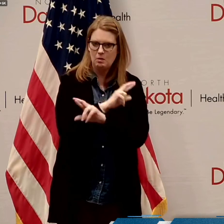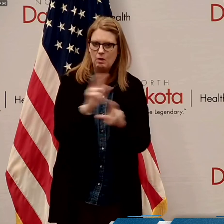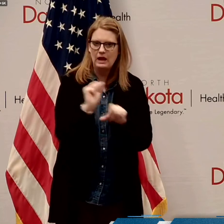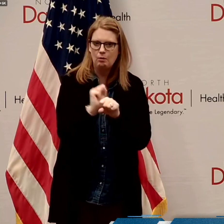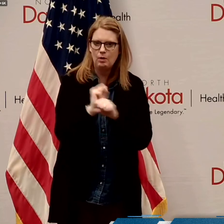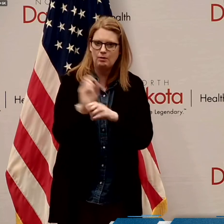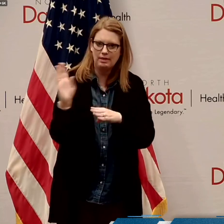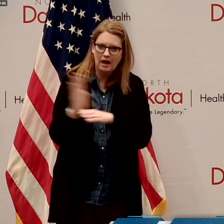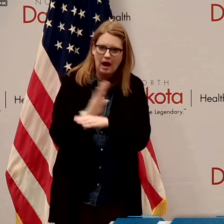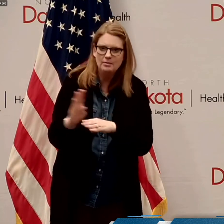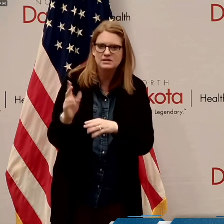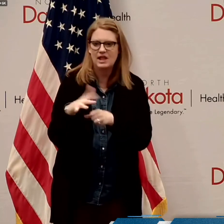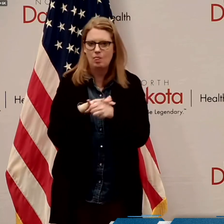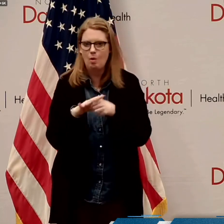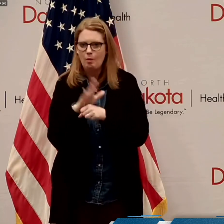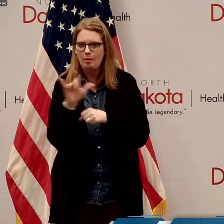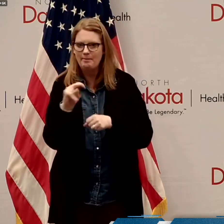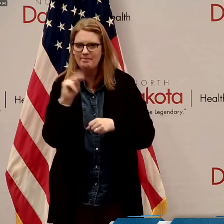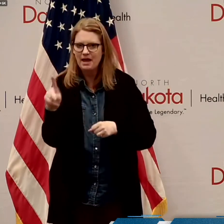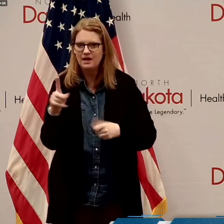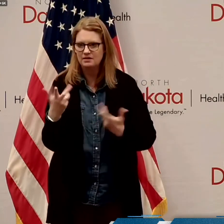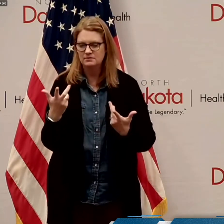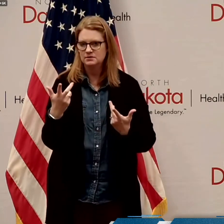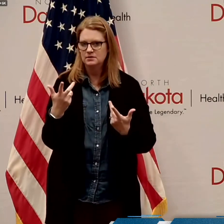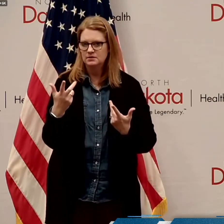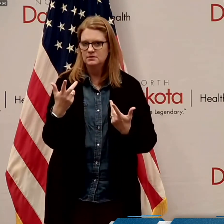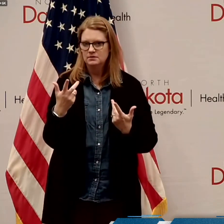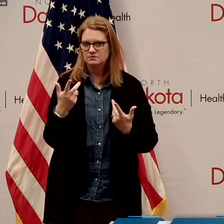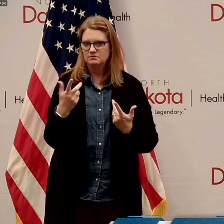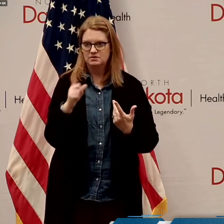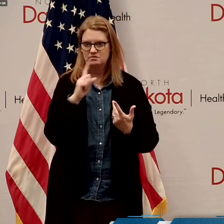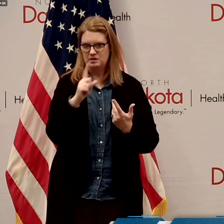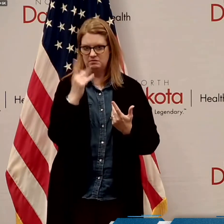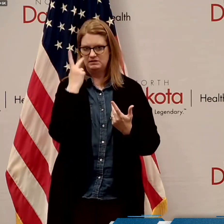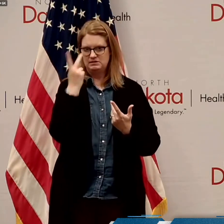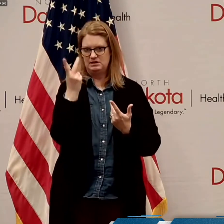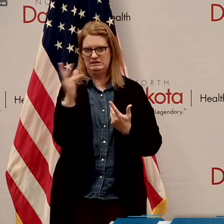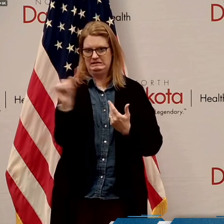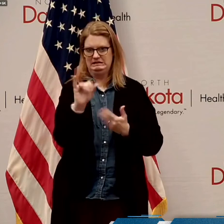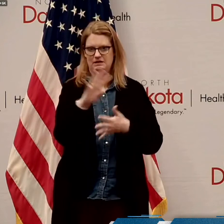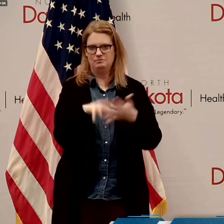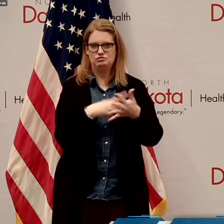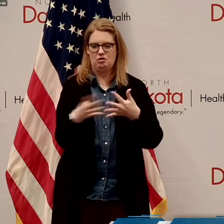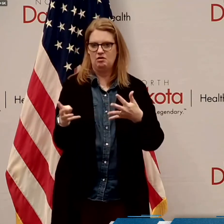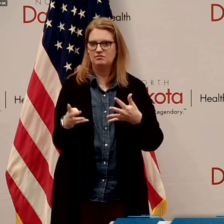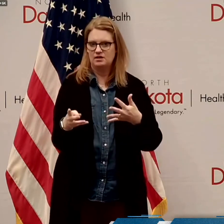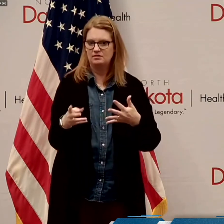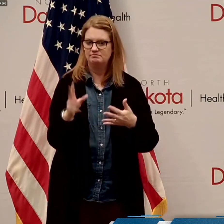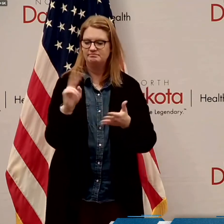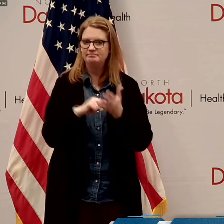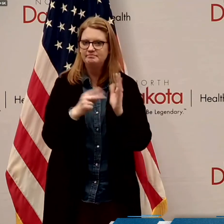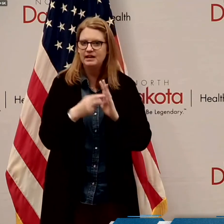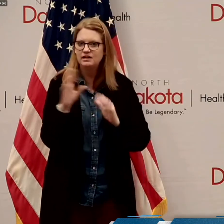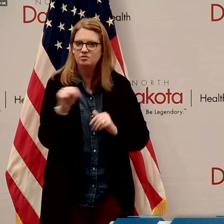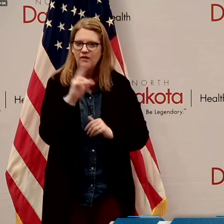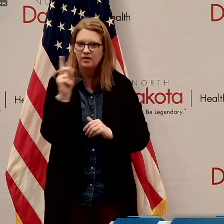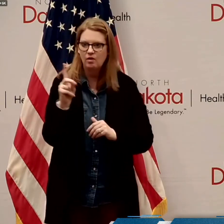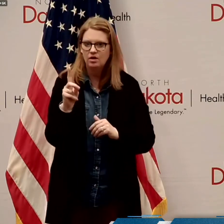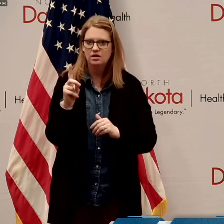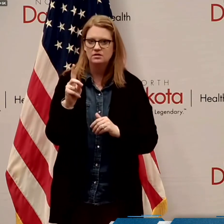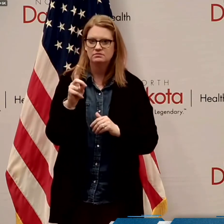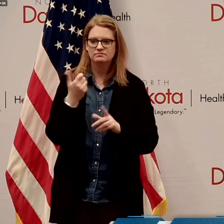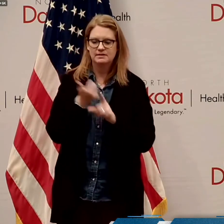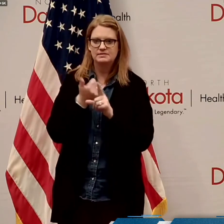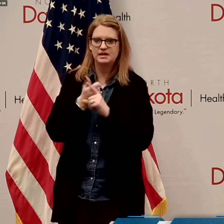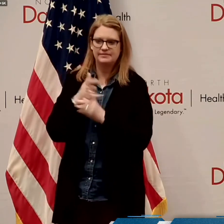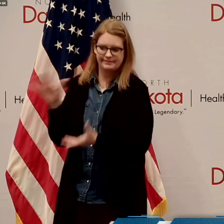Commerce and working with their local bankers, again, I'd love to see another chart like we saw here, which is that North Dakota businesses can qualify for a disproportionate share